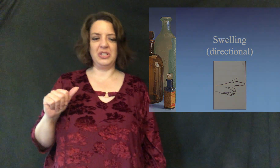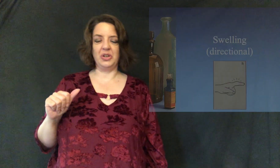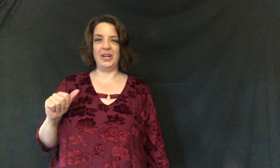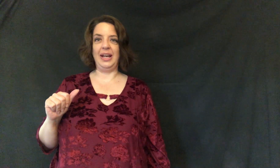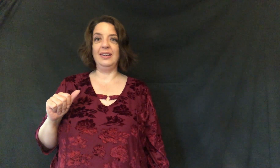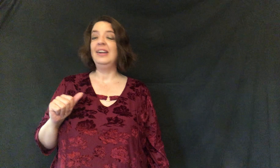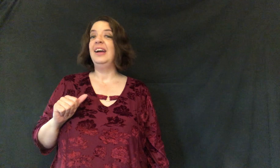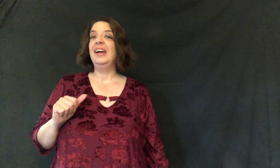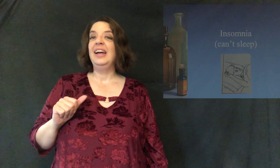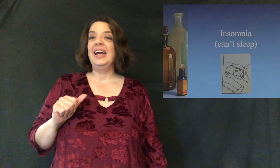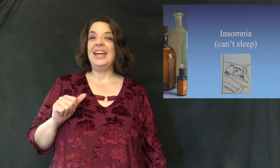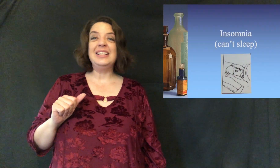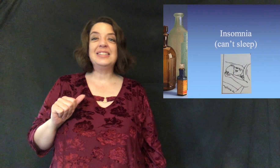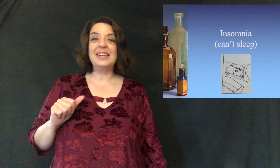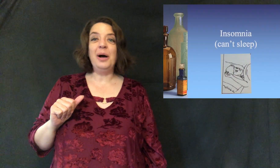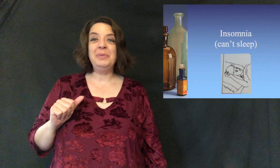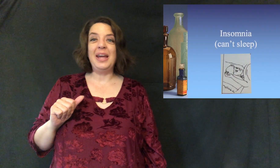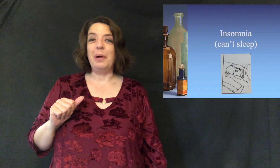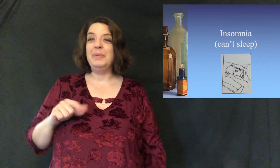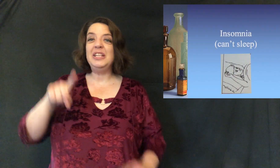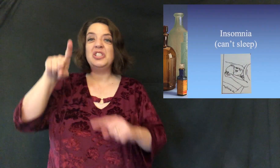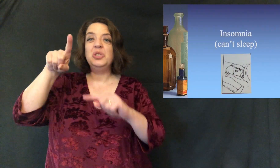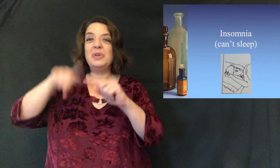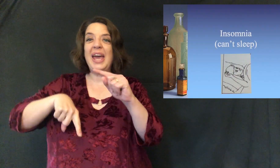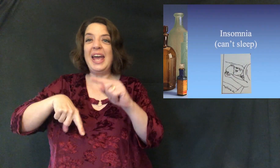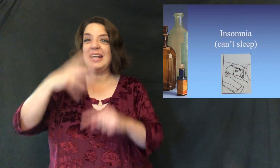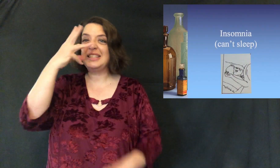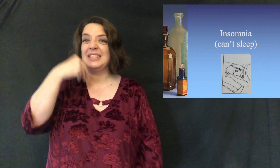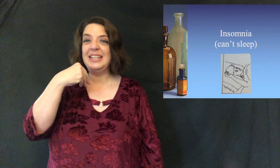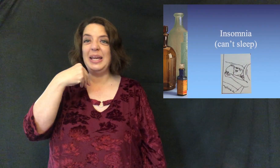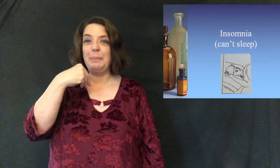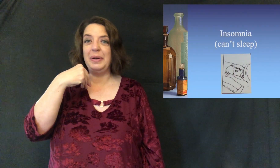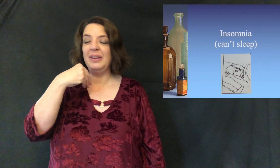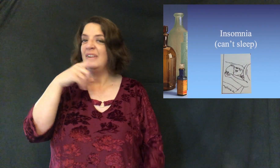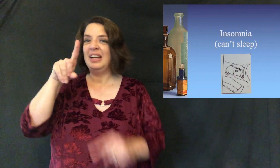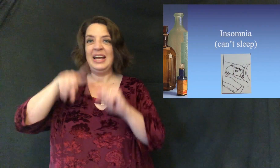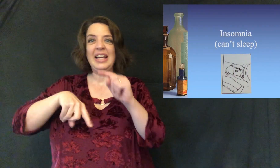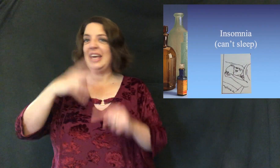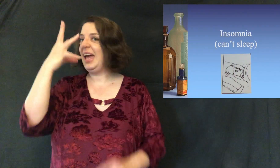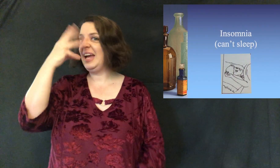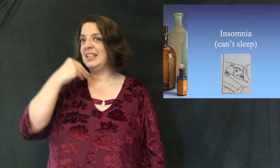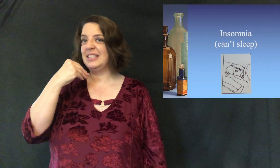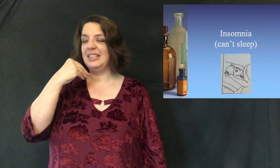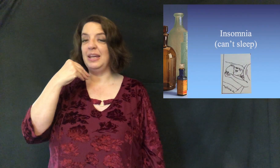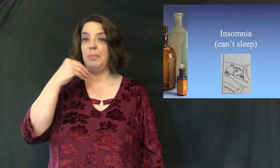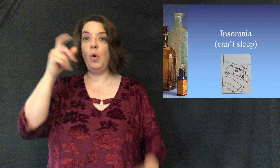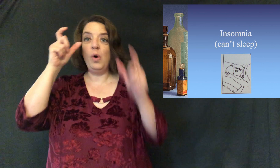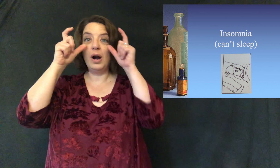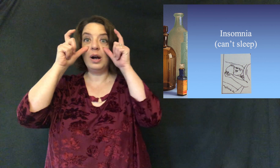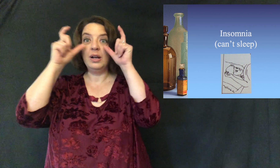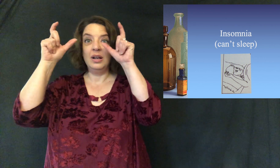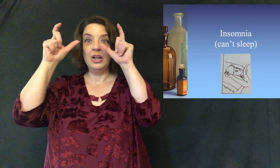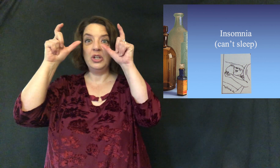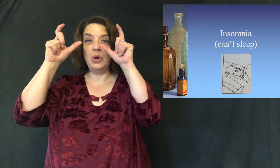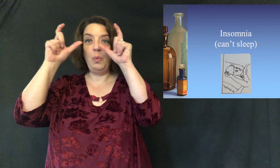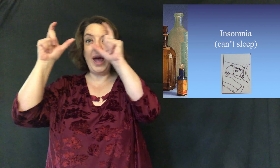degree. Insomnia means you can't sleep. Can't sleep. Or you're